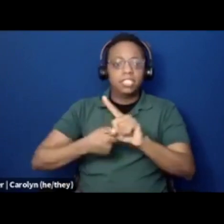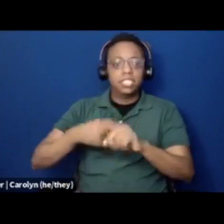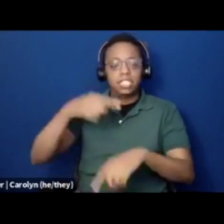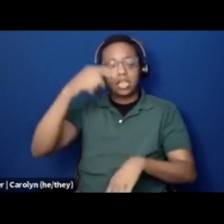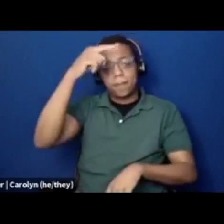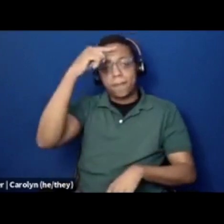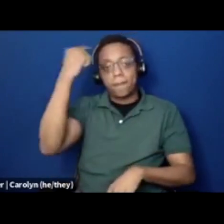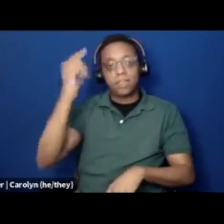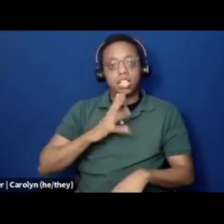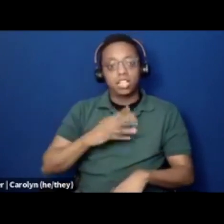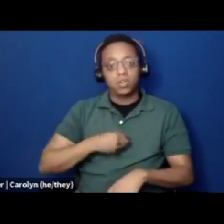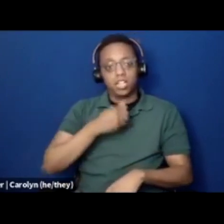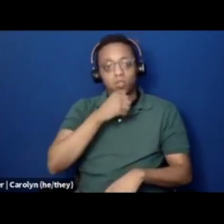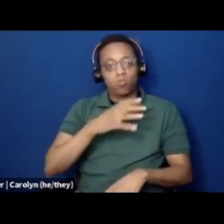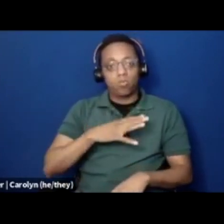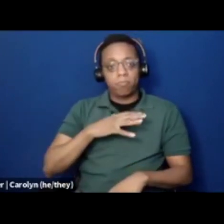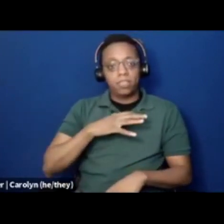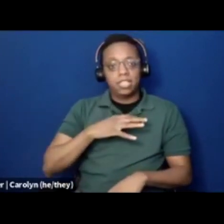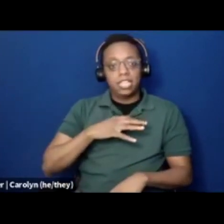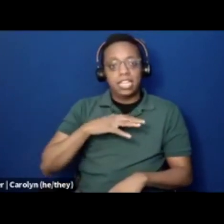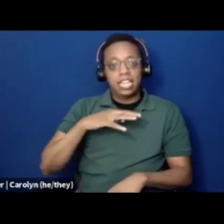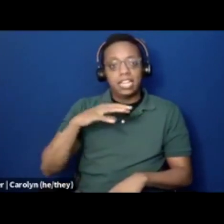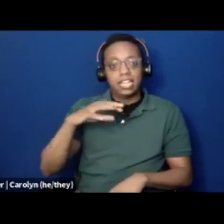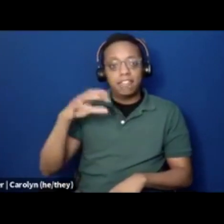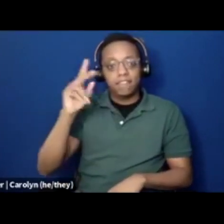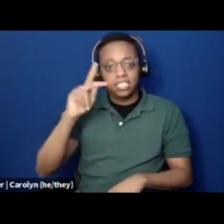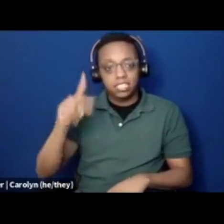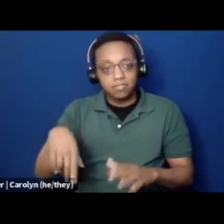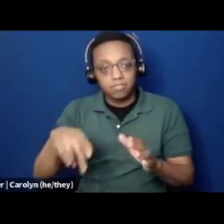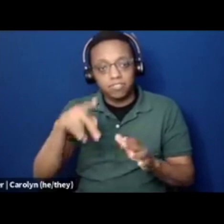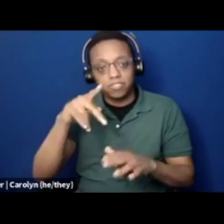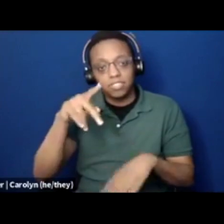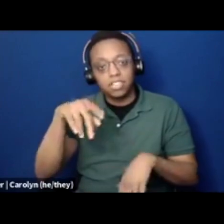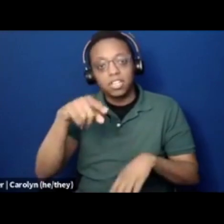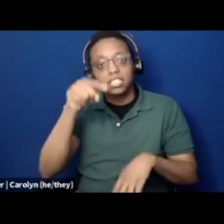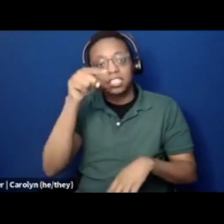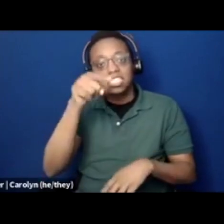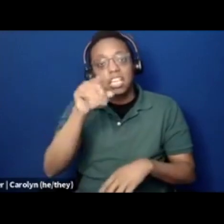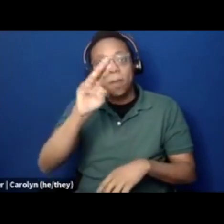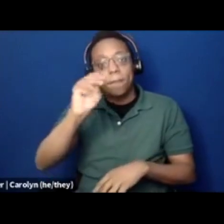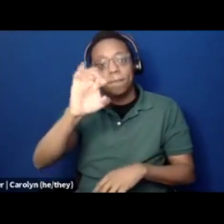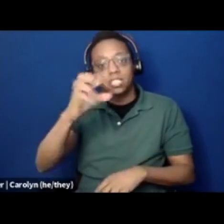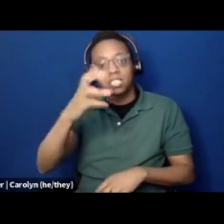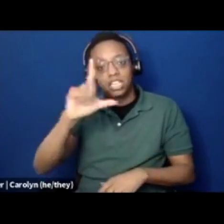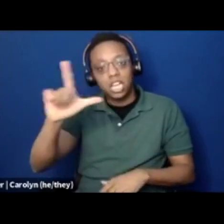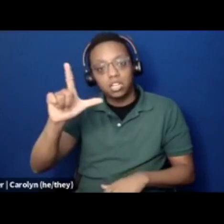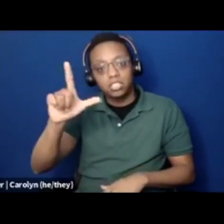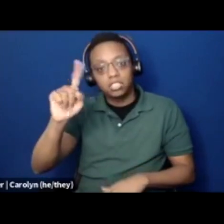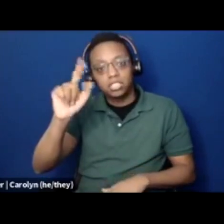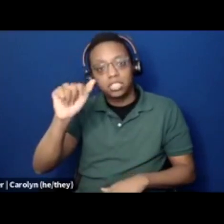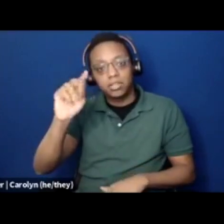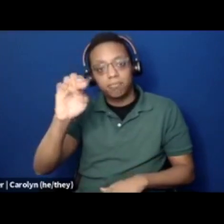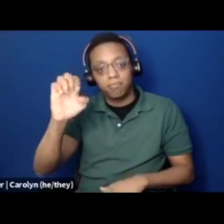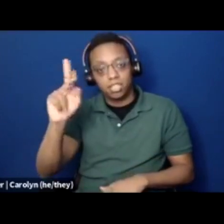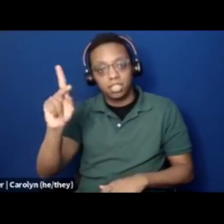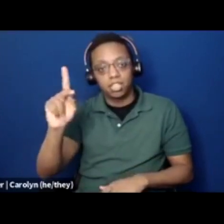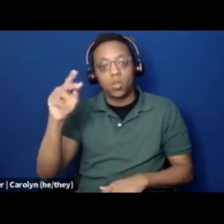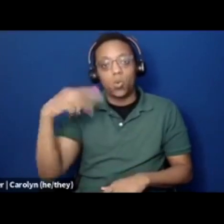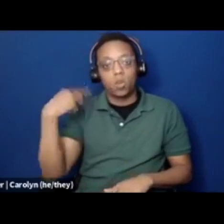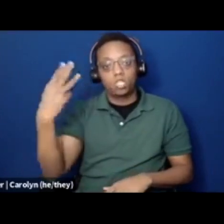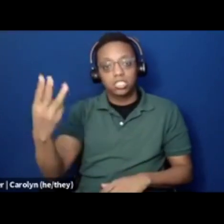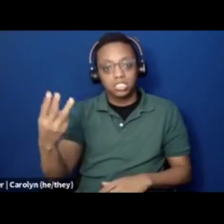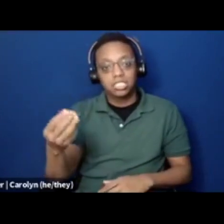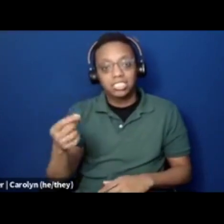Philadelphia, Pennsylvania, Michelle Tamika Washington. And murders like that are murders of